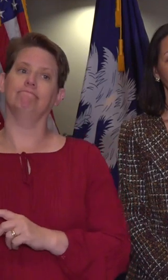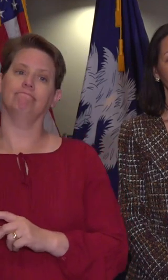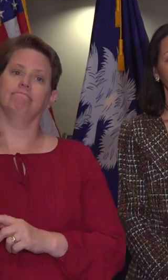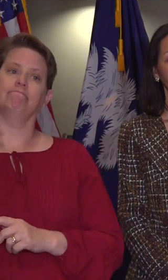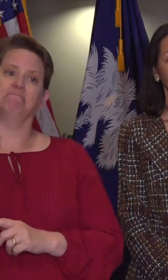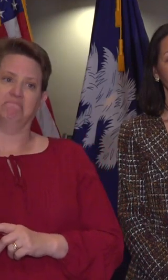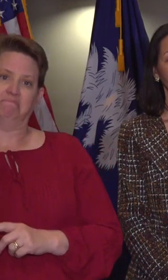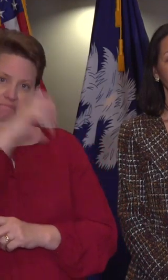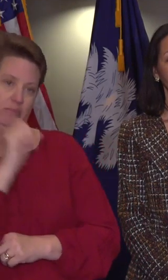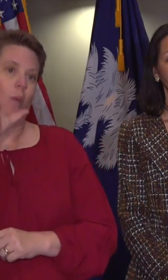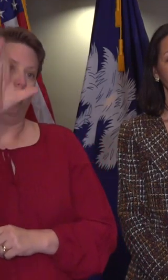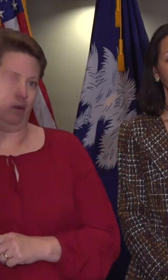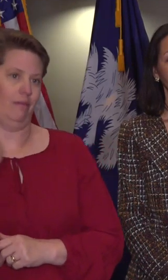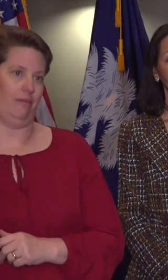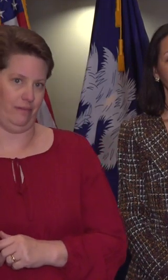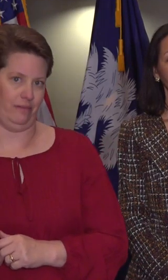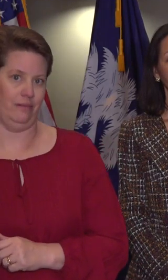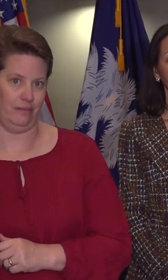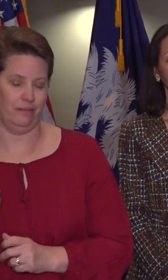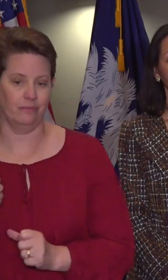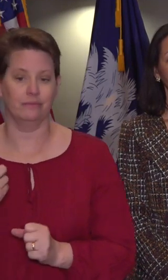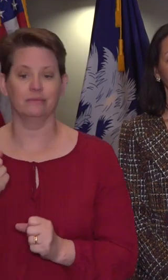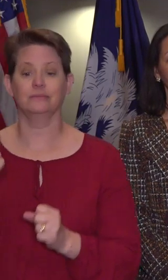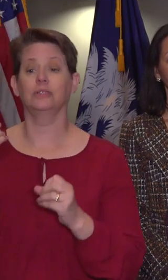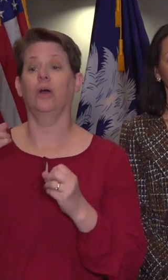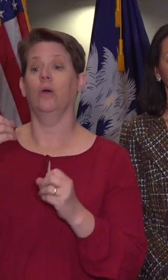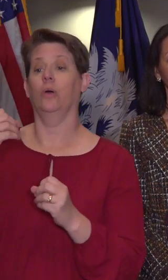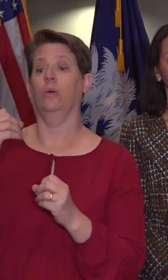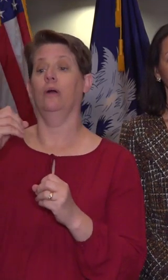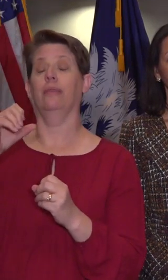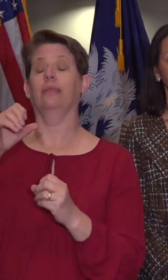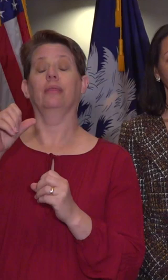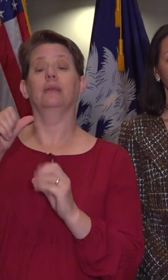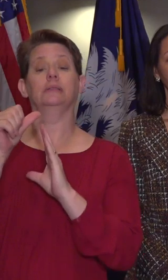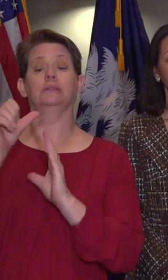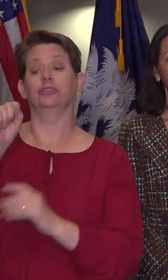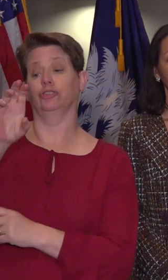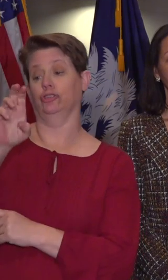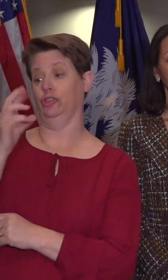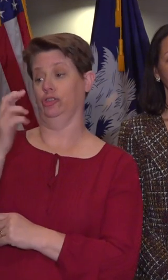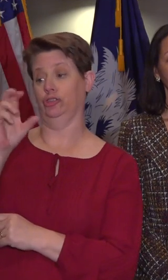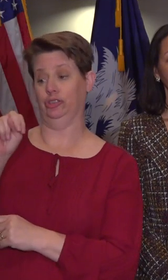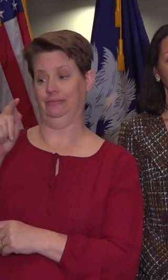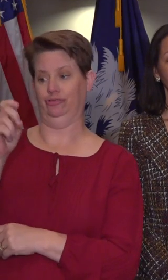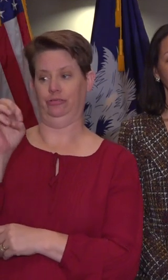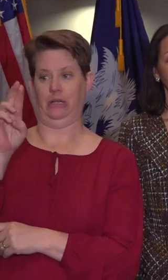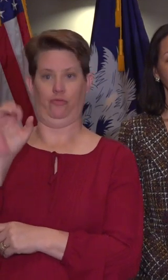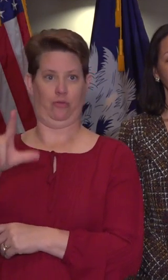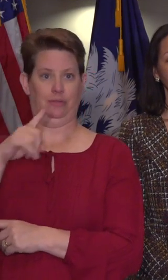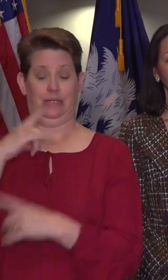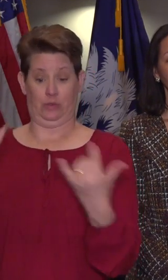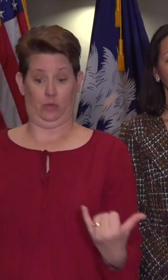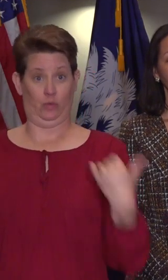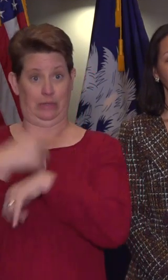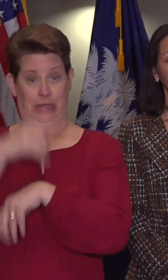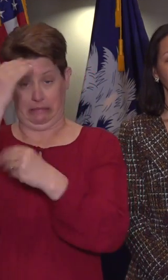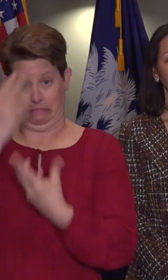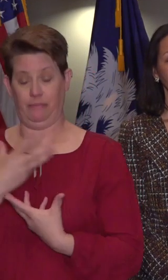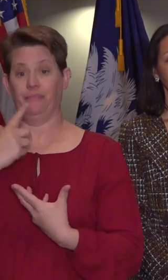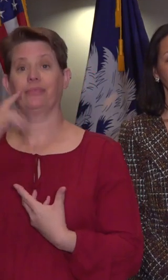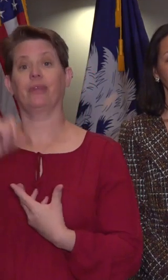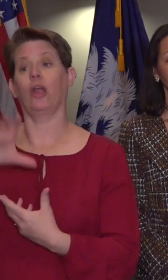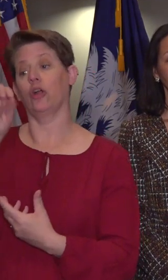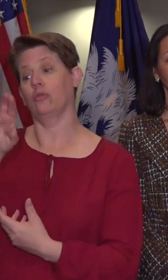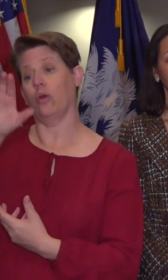cases. For perspective, the Surgeon General told us today that the coronavirus has